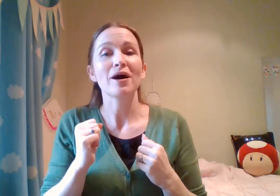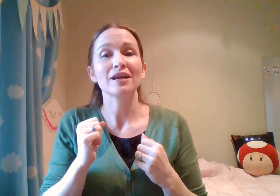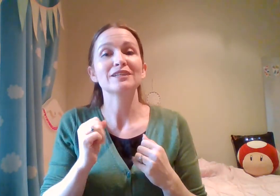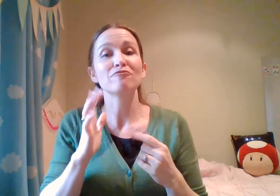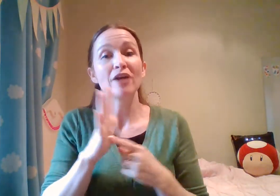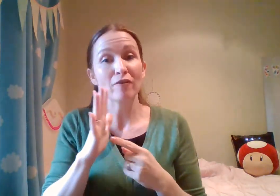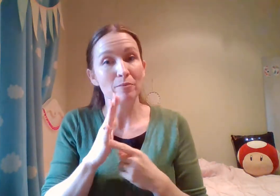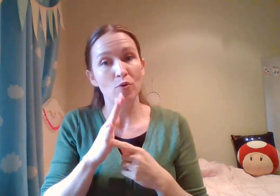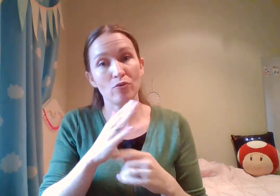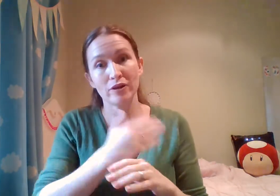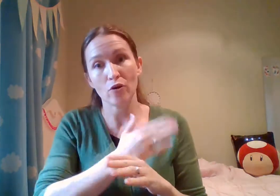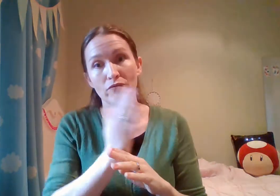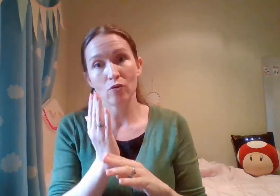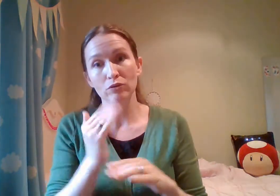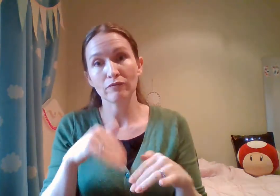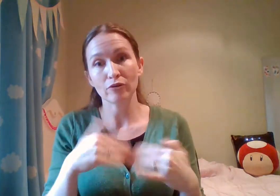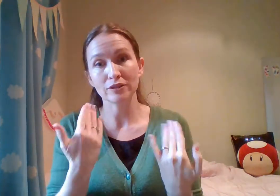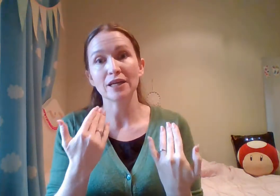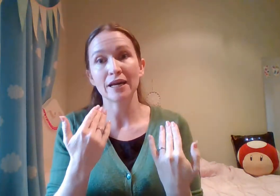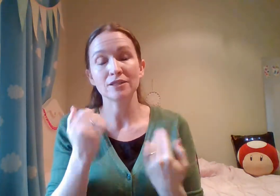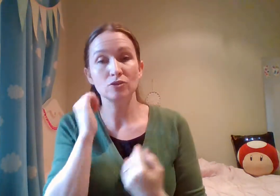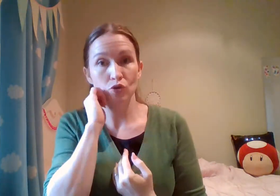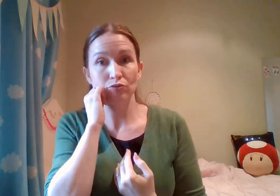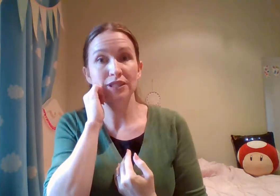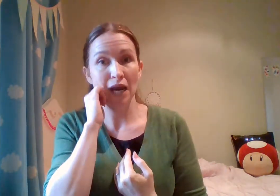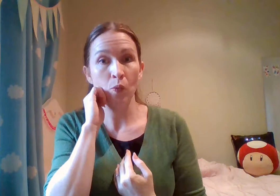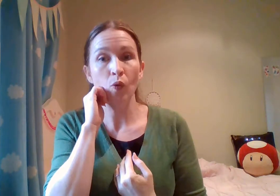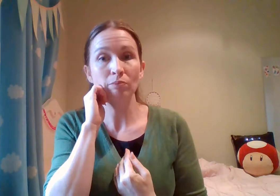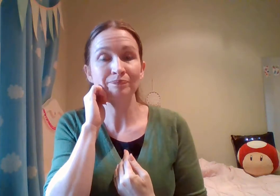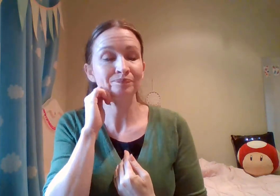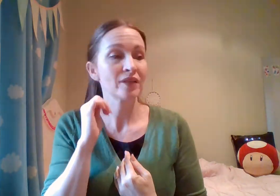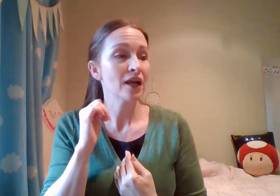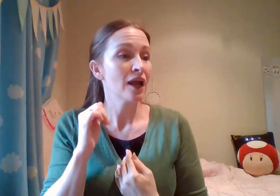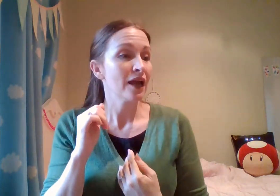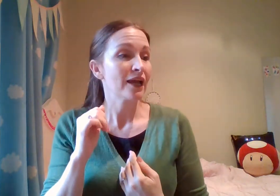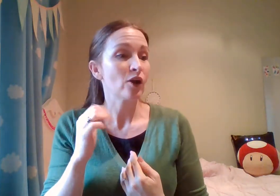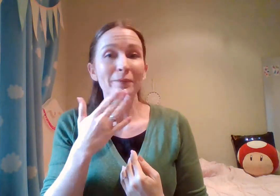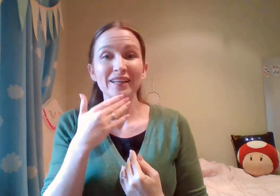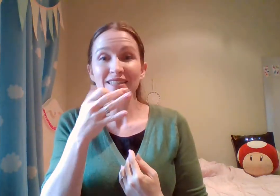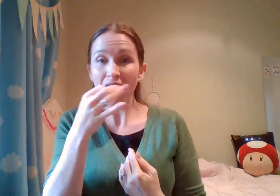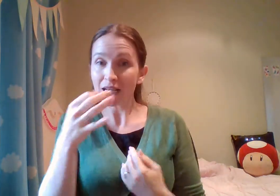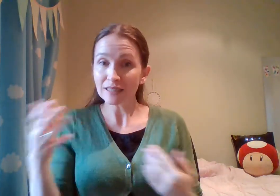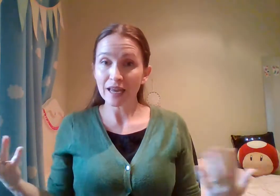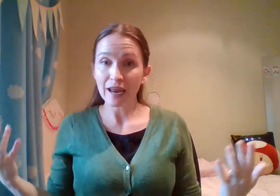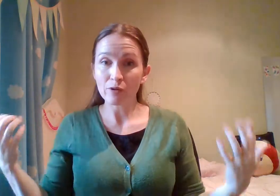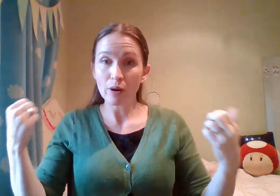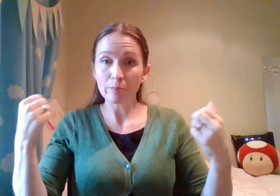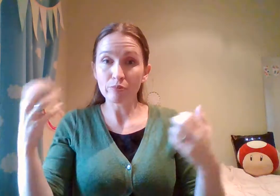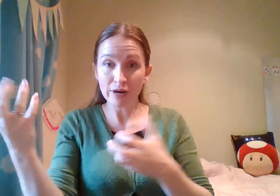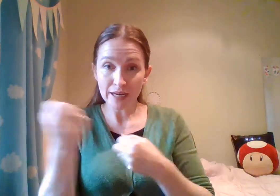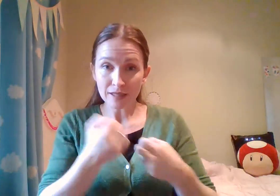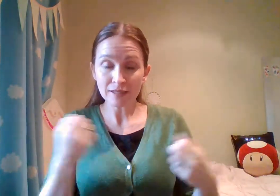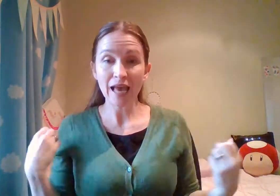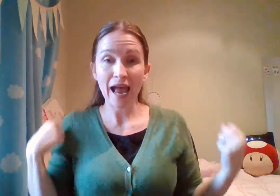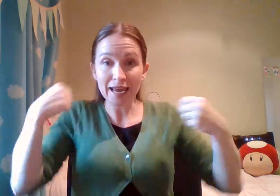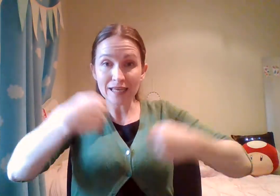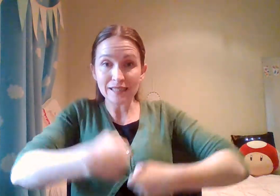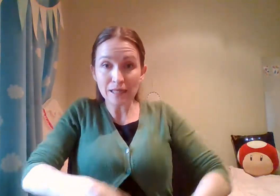it's very important that over all of those days you stay warm. Can I please ask that everyone brings a